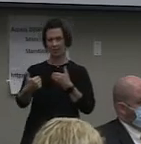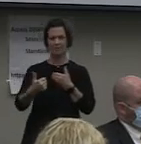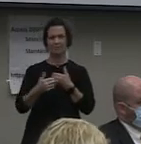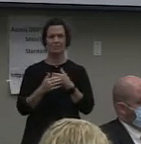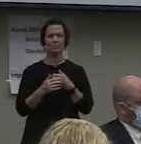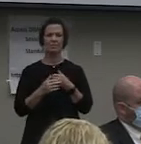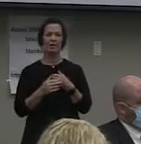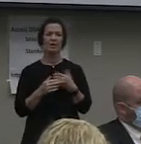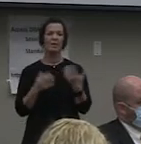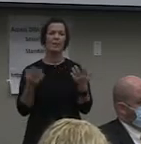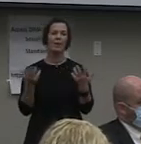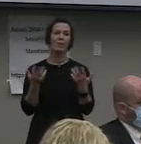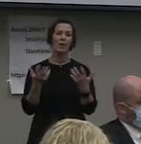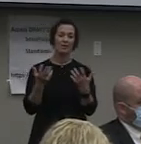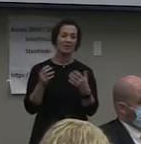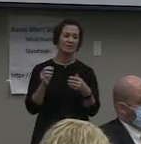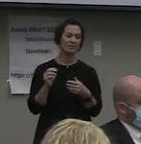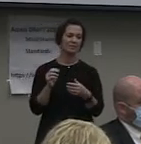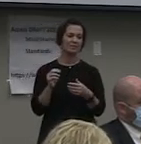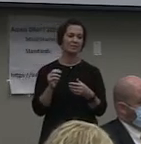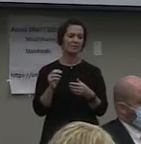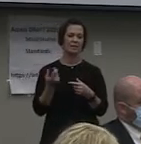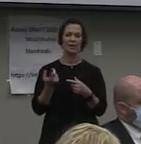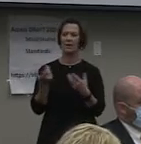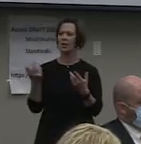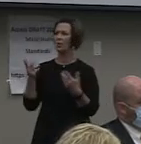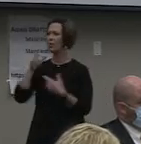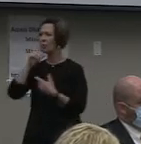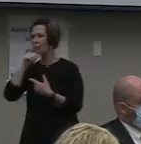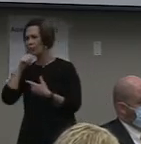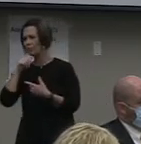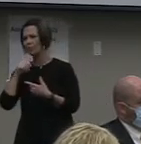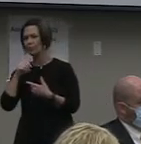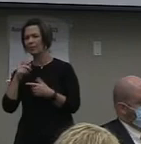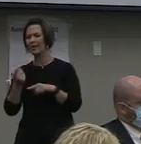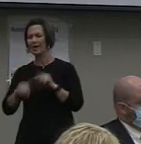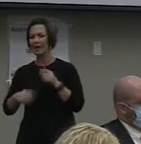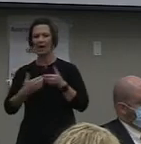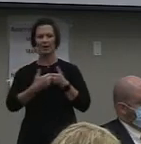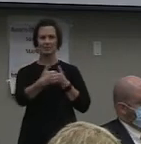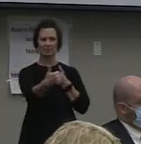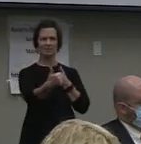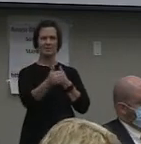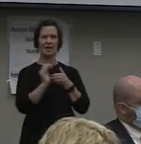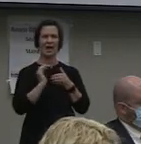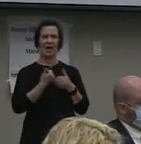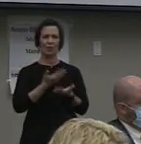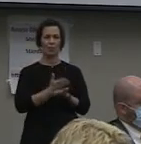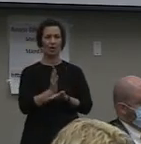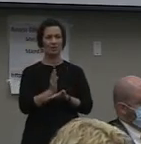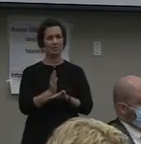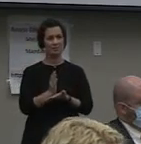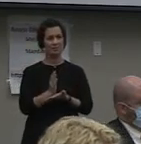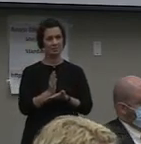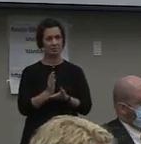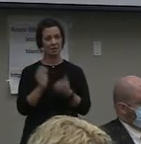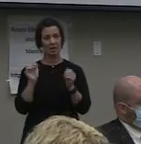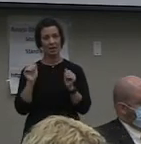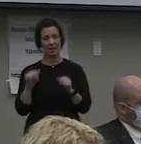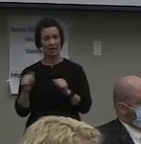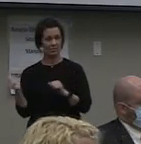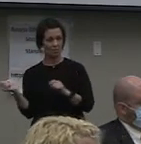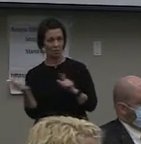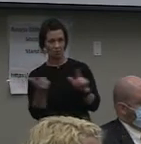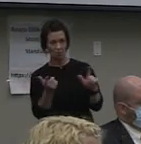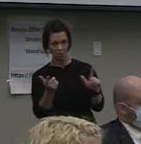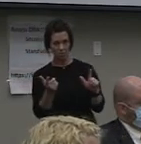Who or what precisely cannot alienate our rights? Are all rights deemed inalienable, or only